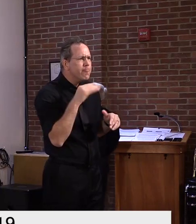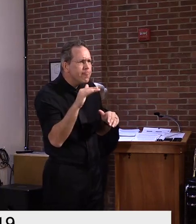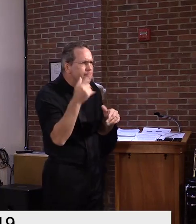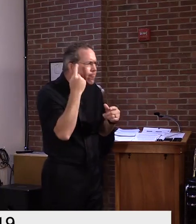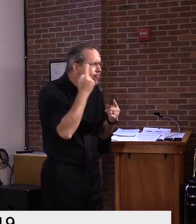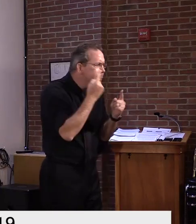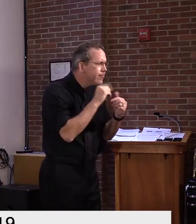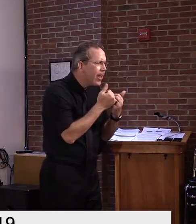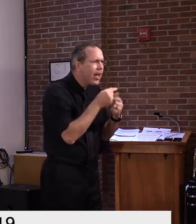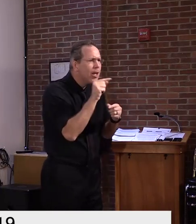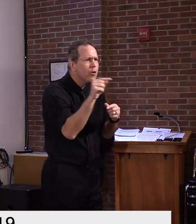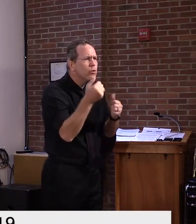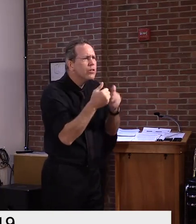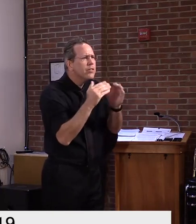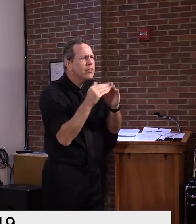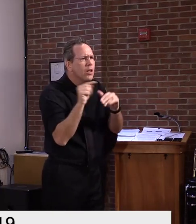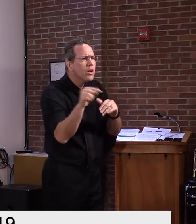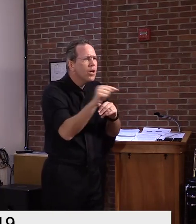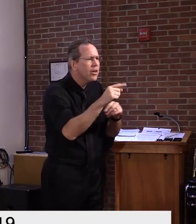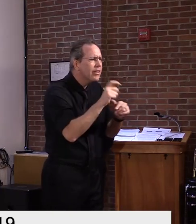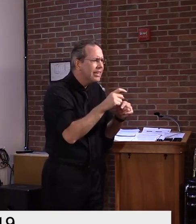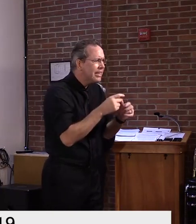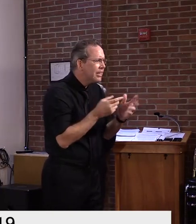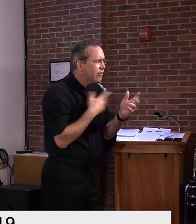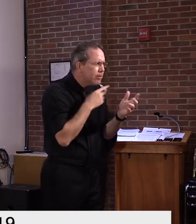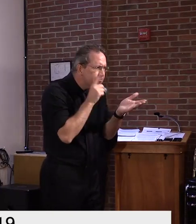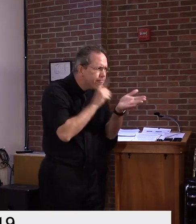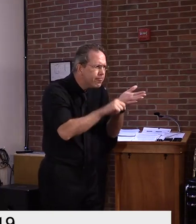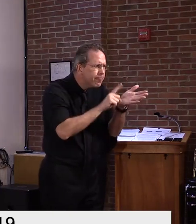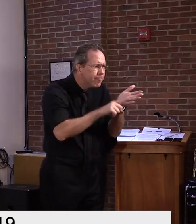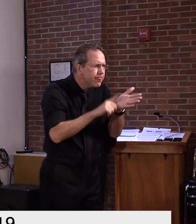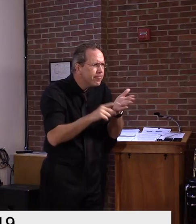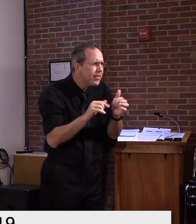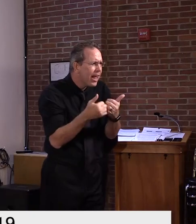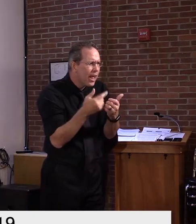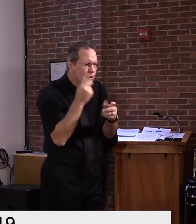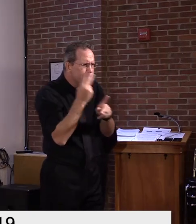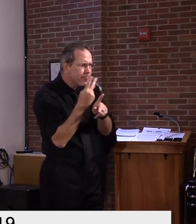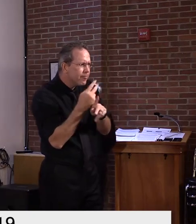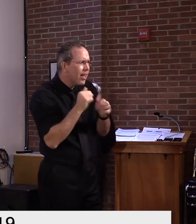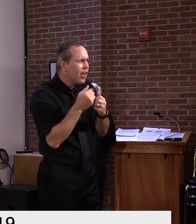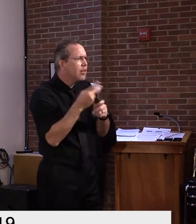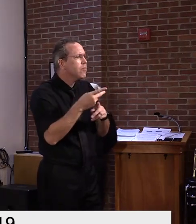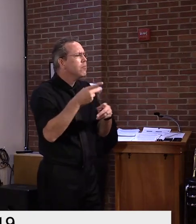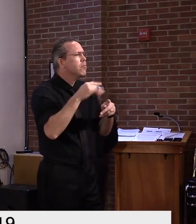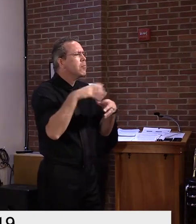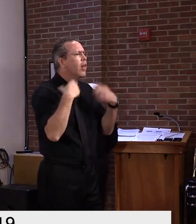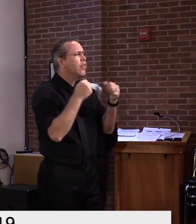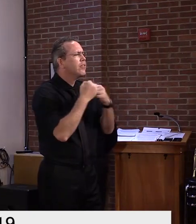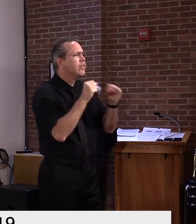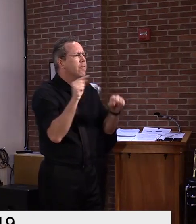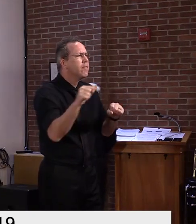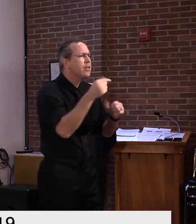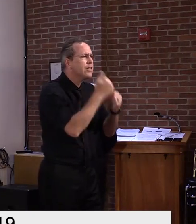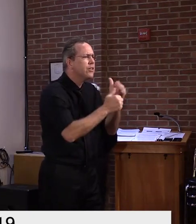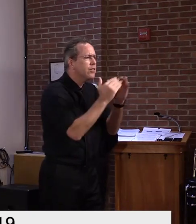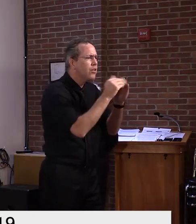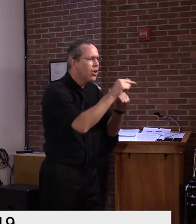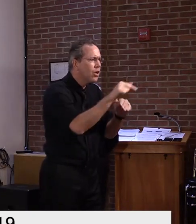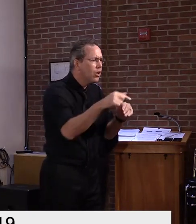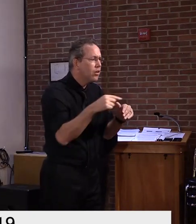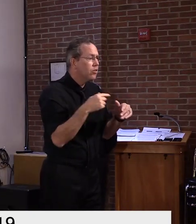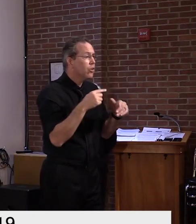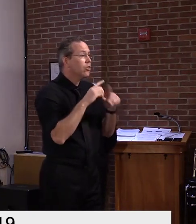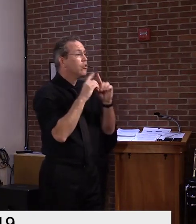government in the state, so that public health isn't going to be building the sidewalks, but public health is at the same